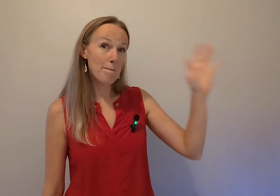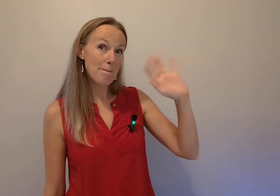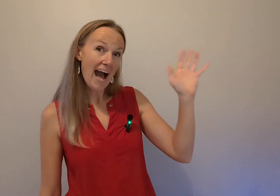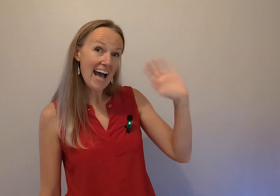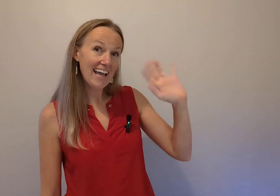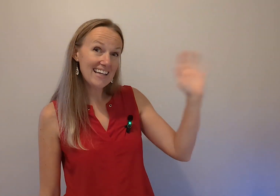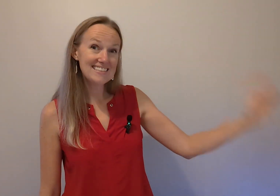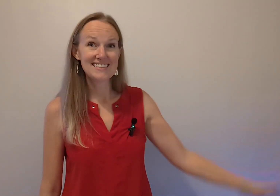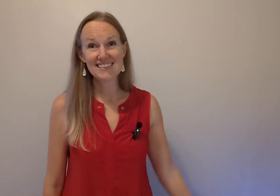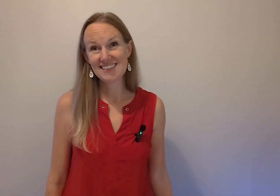Bye.